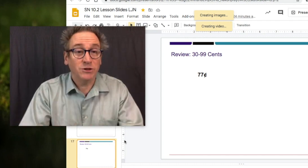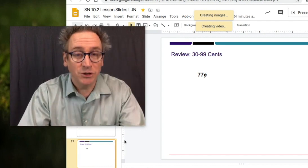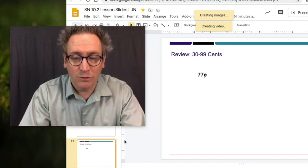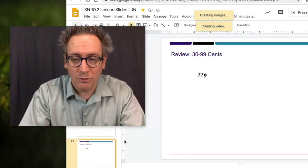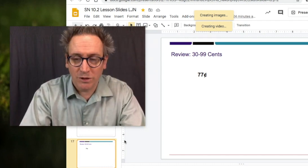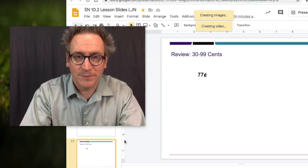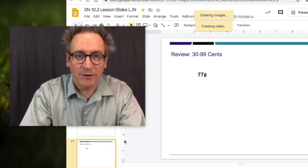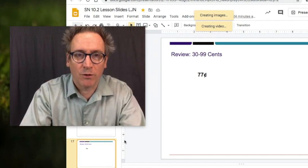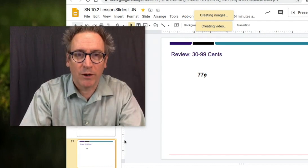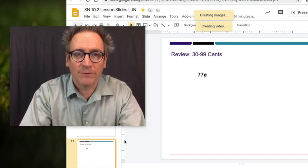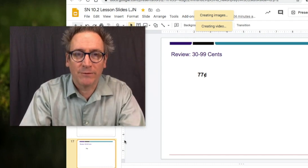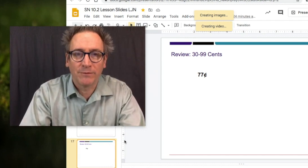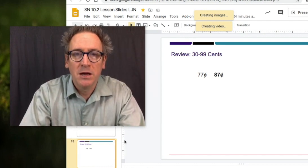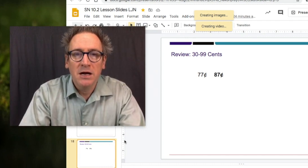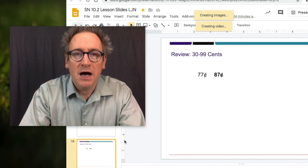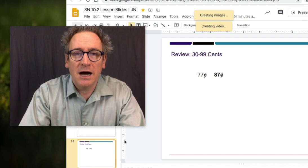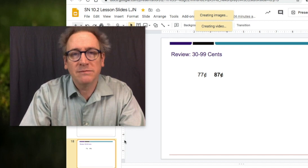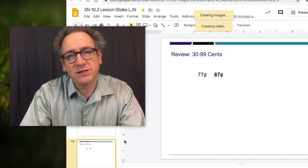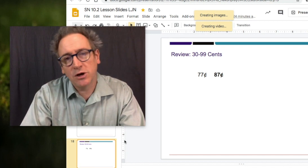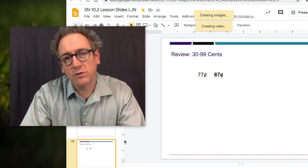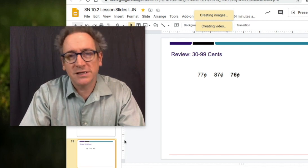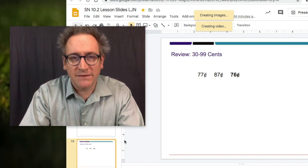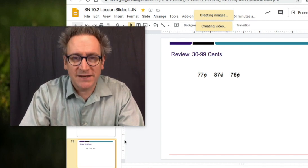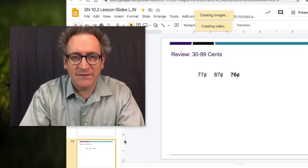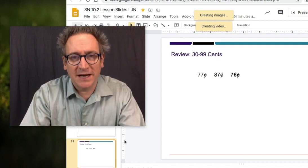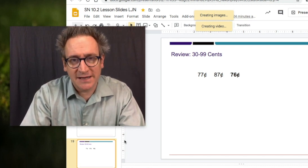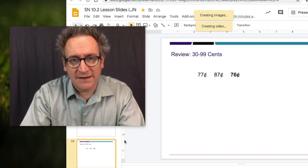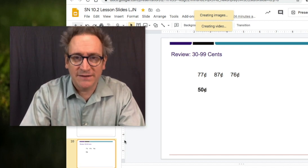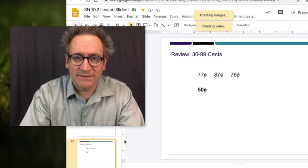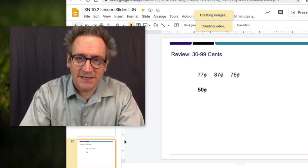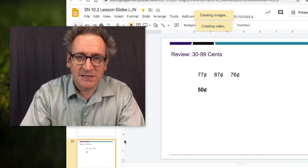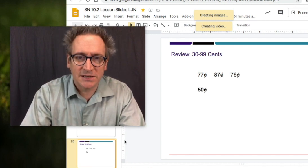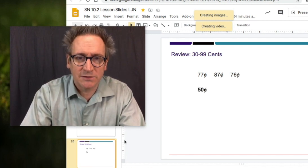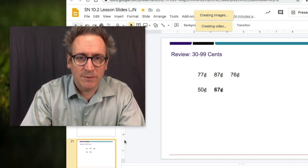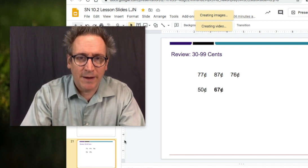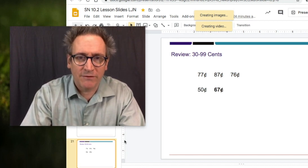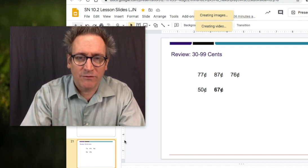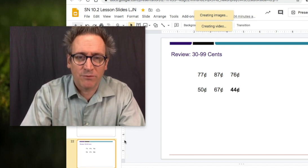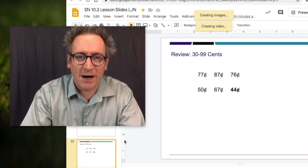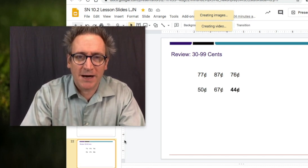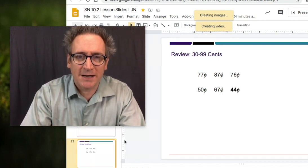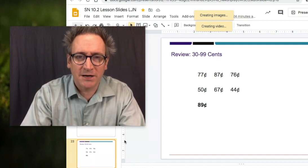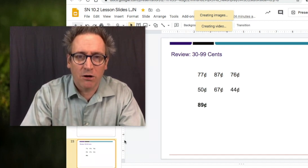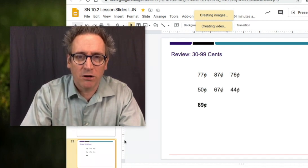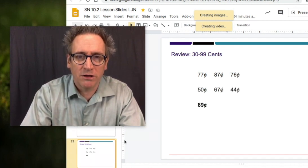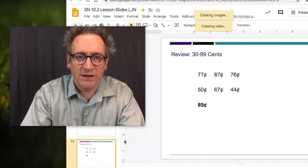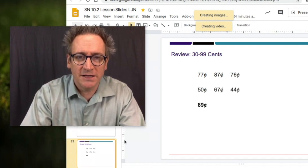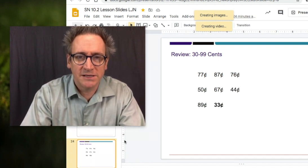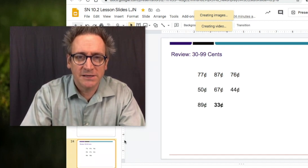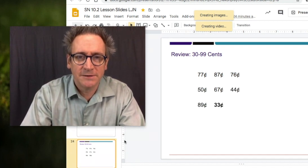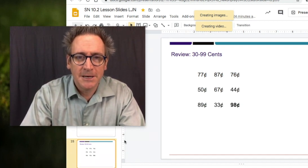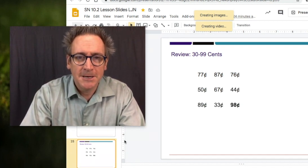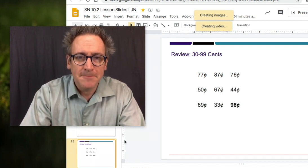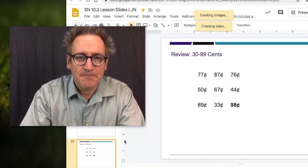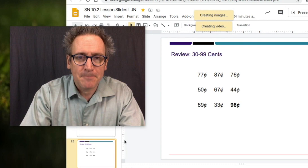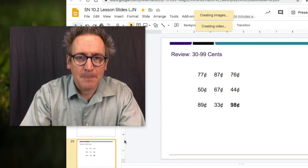how to do what's being required. So 77, 87, 76, going back and forth, practicing all of